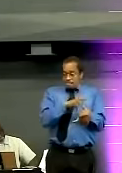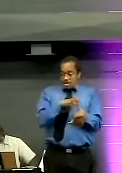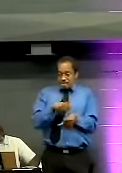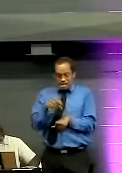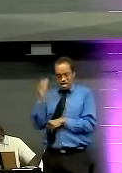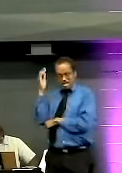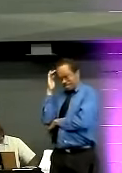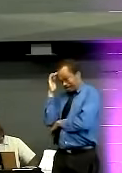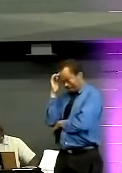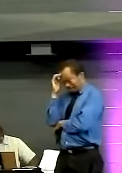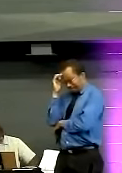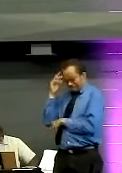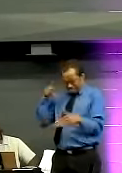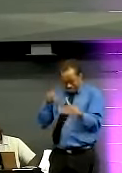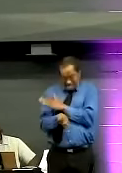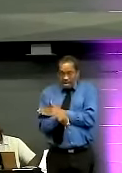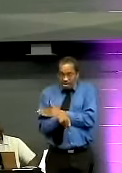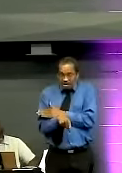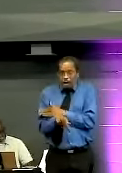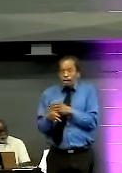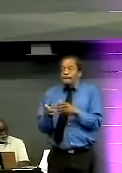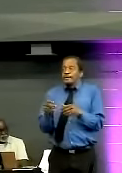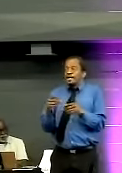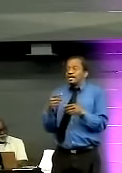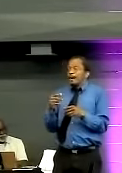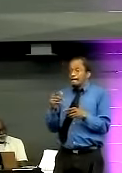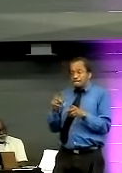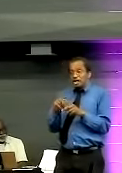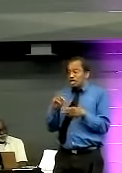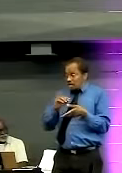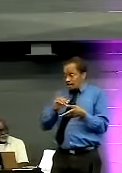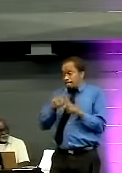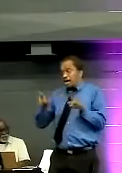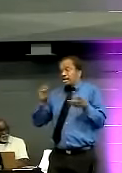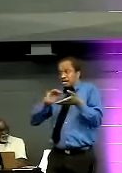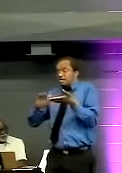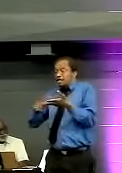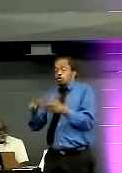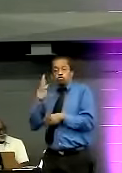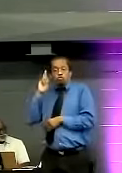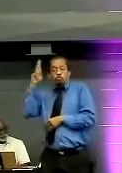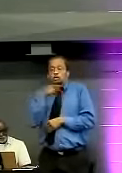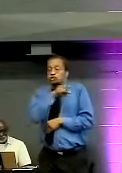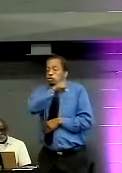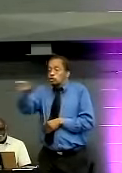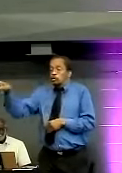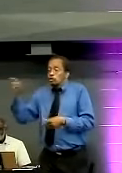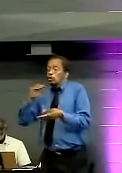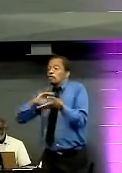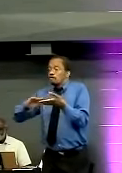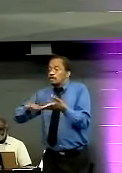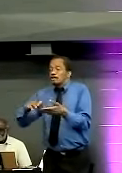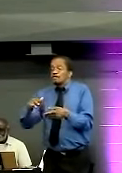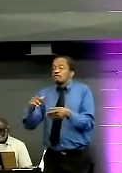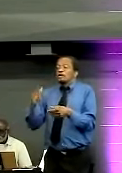cut, might have stabbed instead of speaking up. The reason you forgive is because Jesus